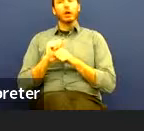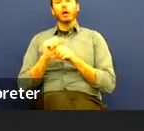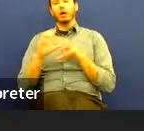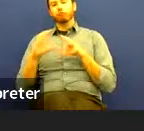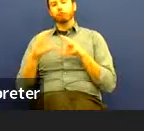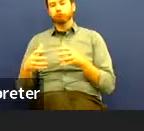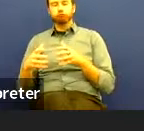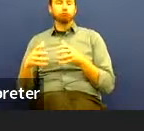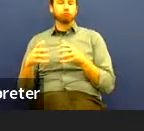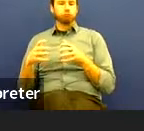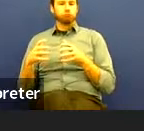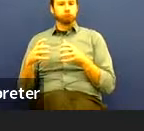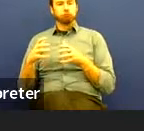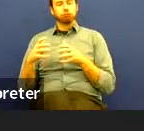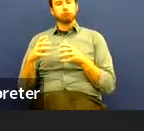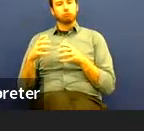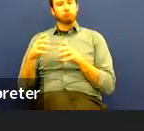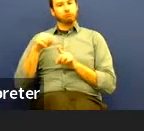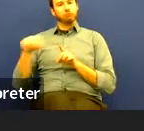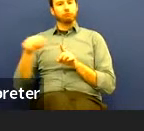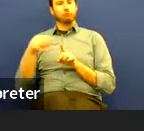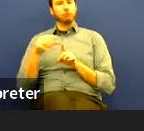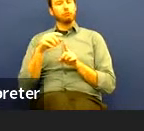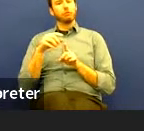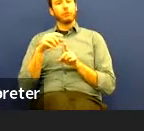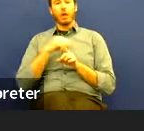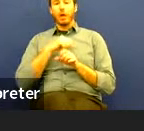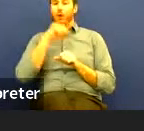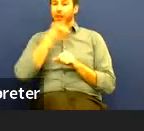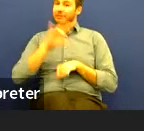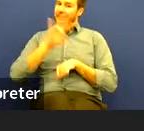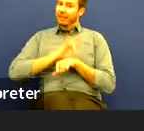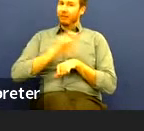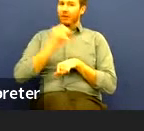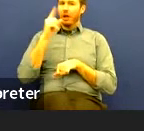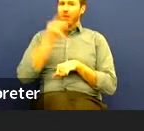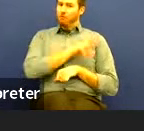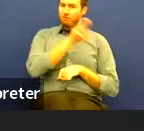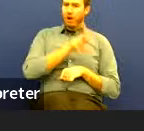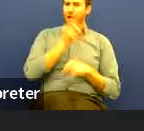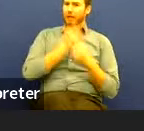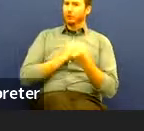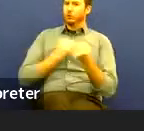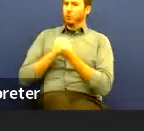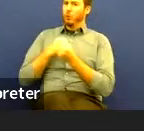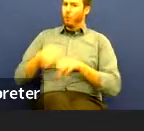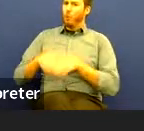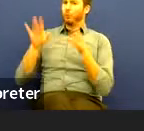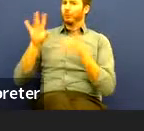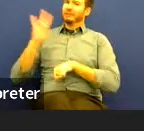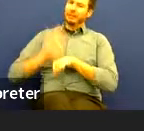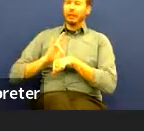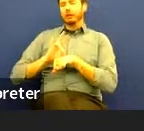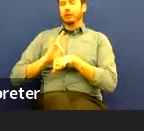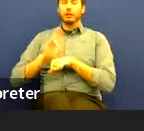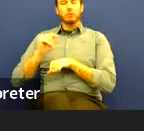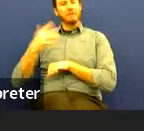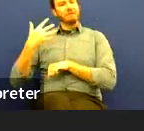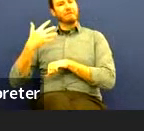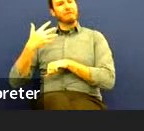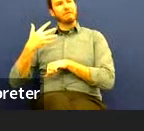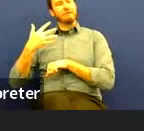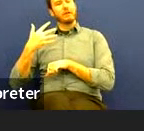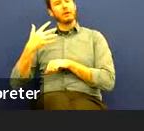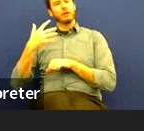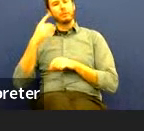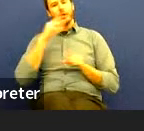the escape rooms, things like that. I would love 7 days a week. I don't know if Rochester can support it, but that also allows us Mondays,